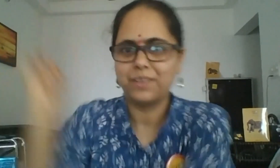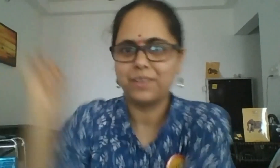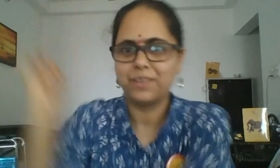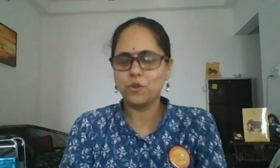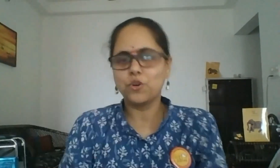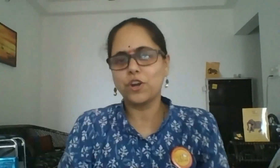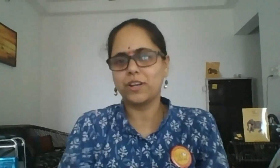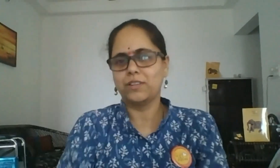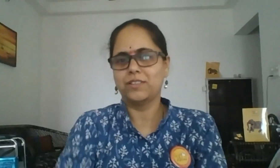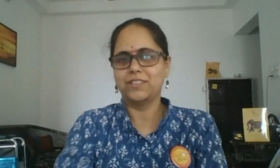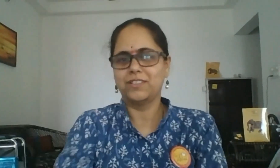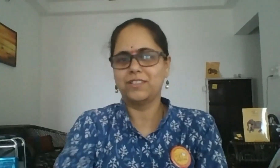Who got it?